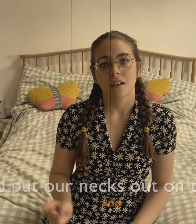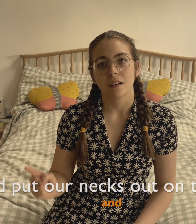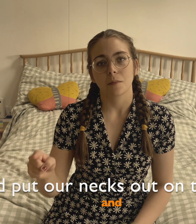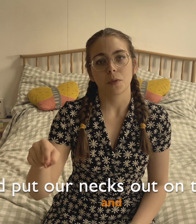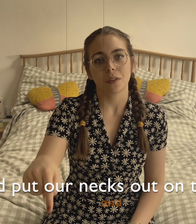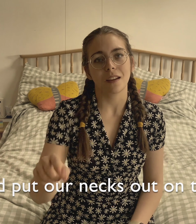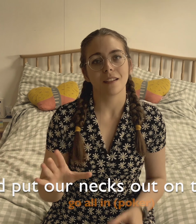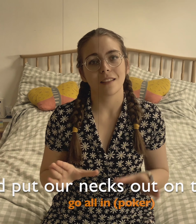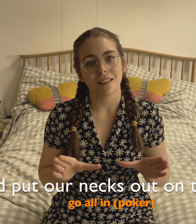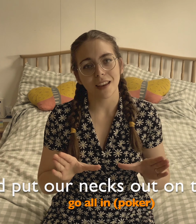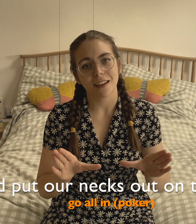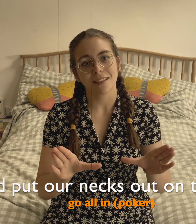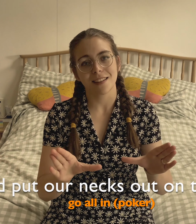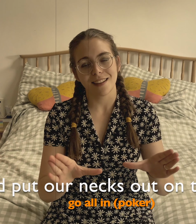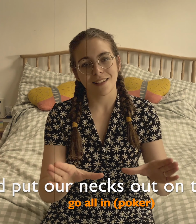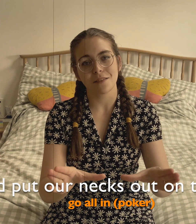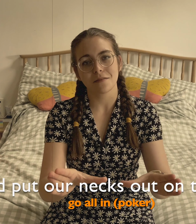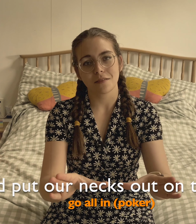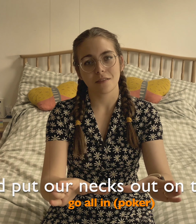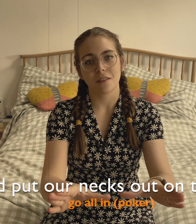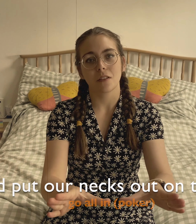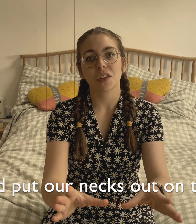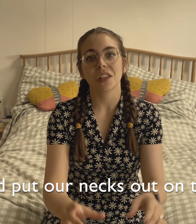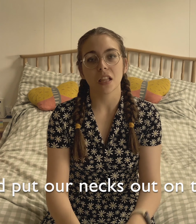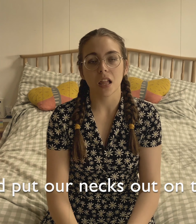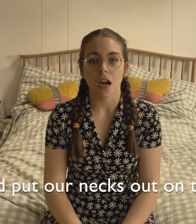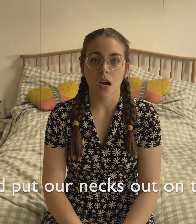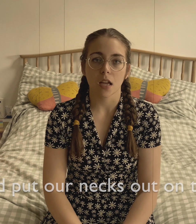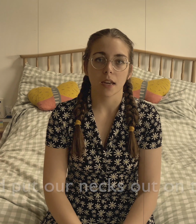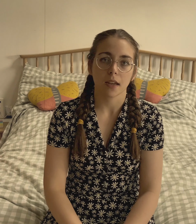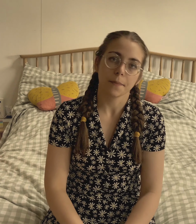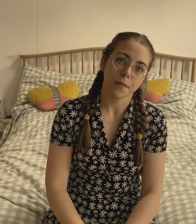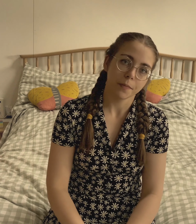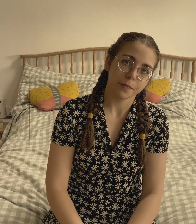and put our necks out on the line.